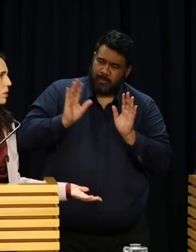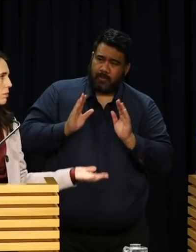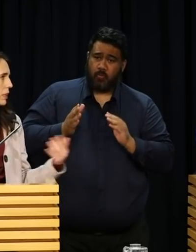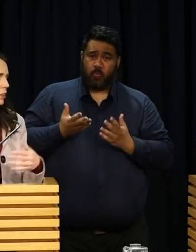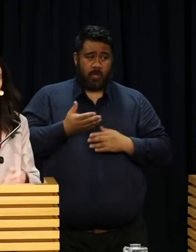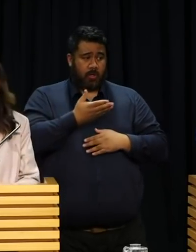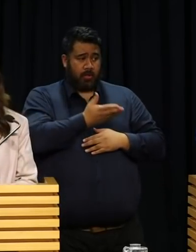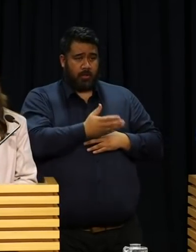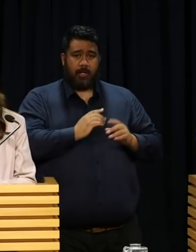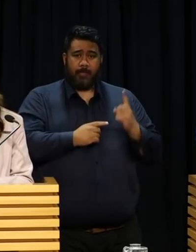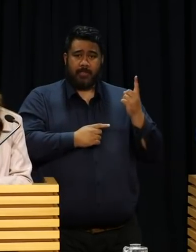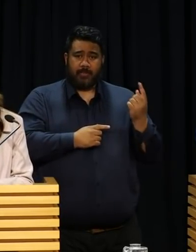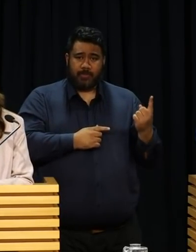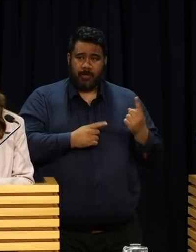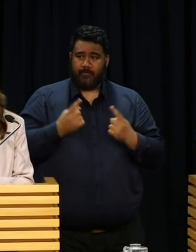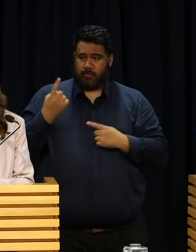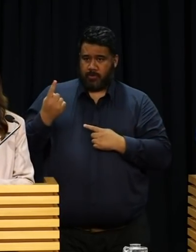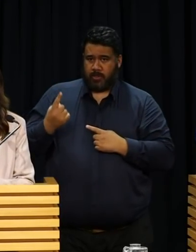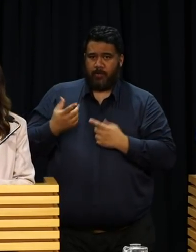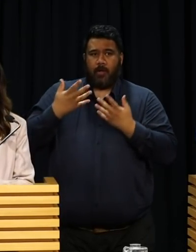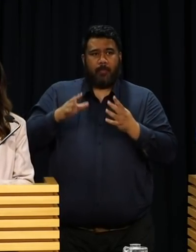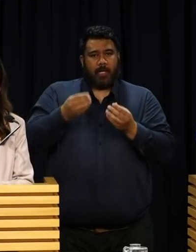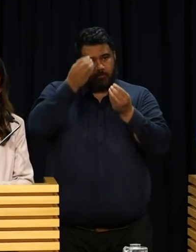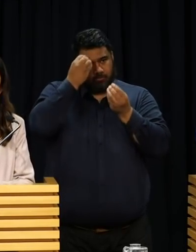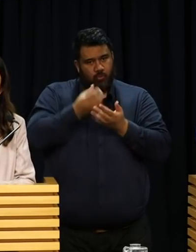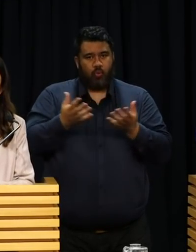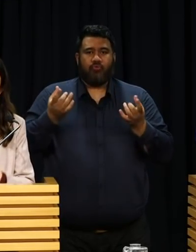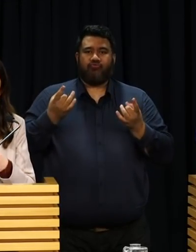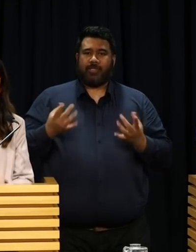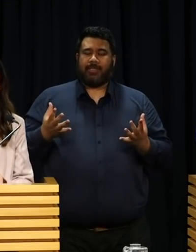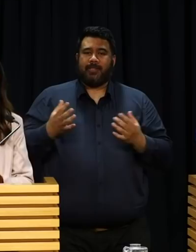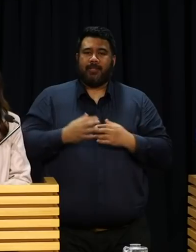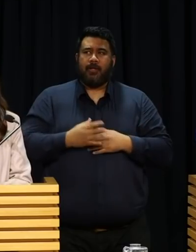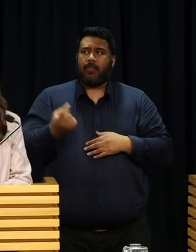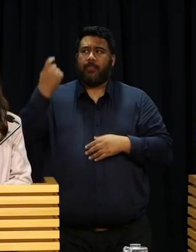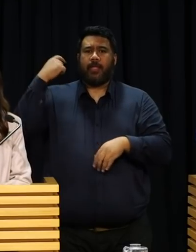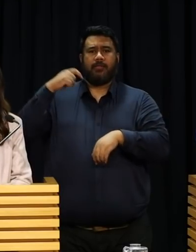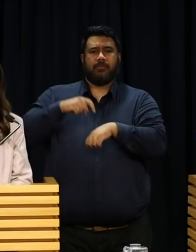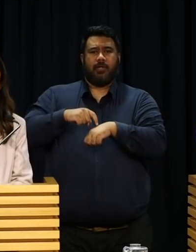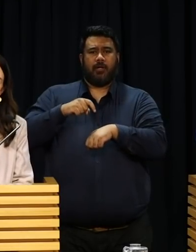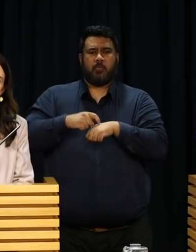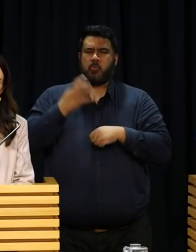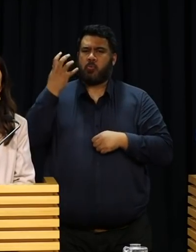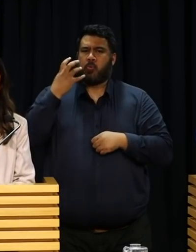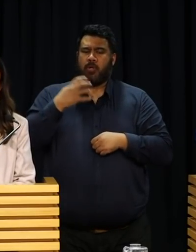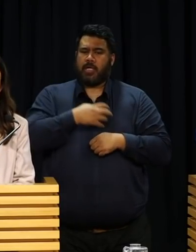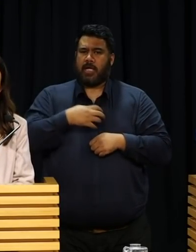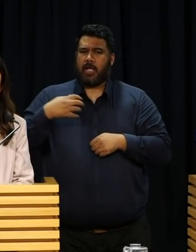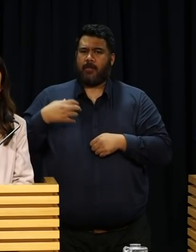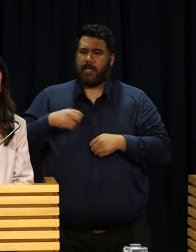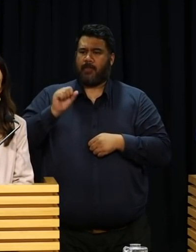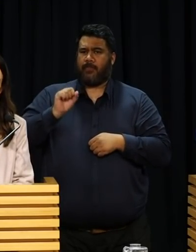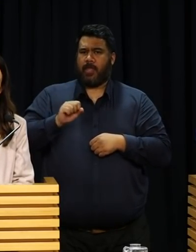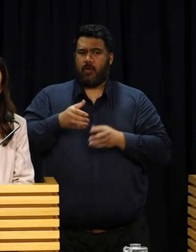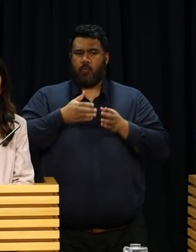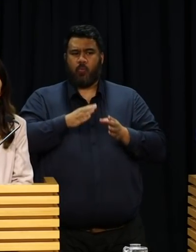that both the Minister and I have made today, it's acknowledgement of the fact that there was very clearly a discriminatory approach that